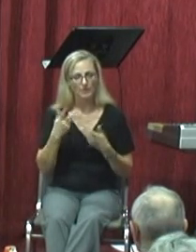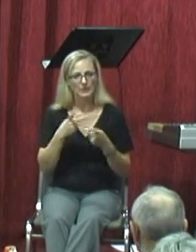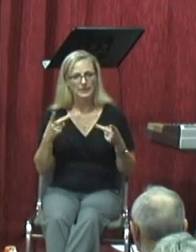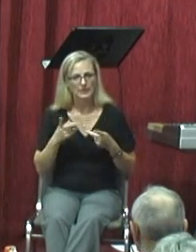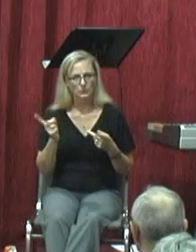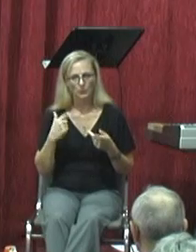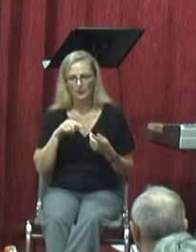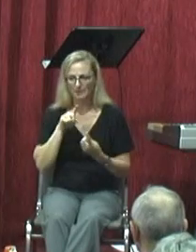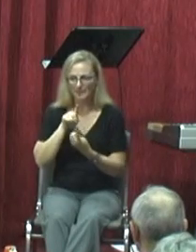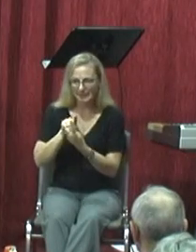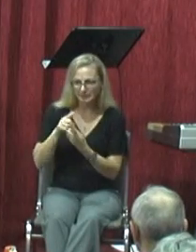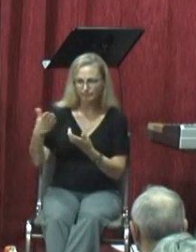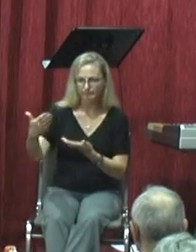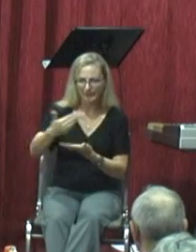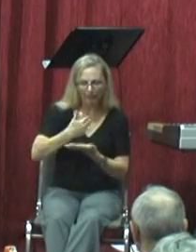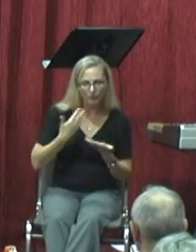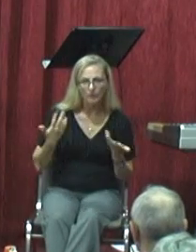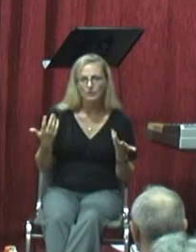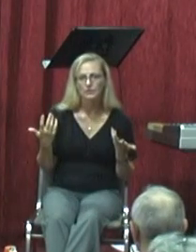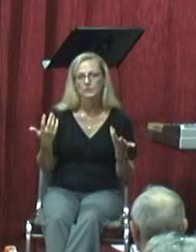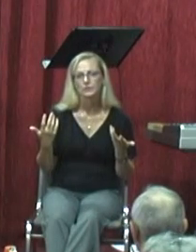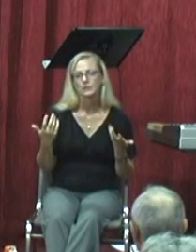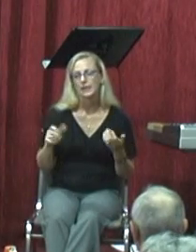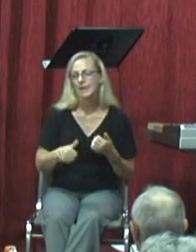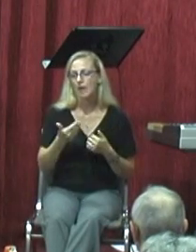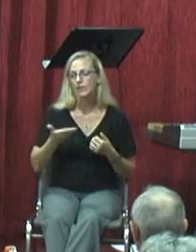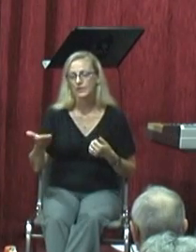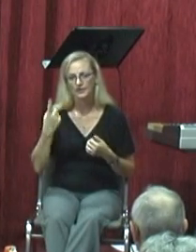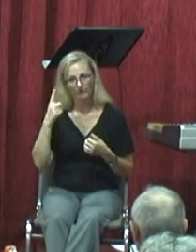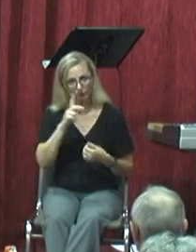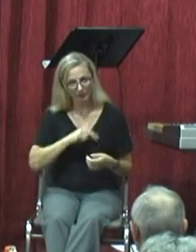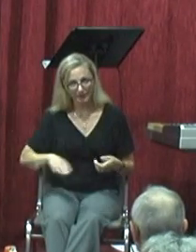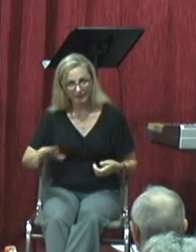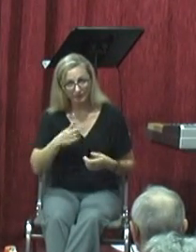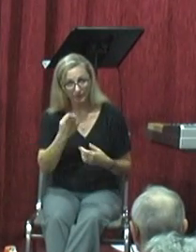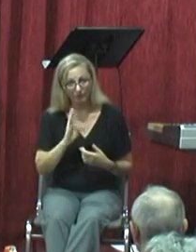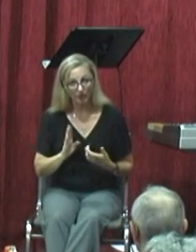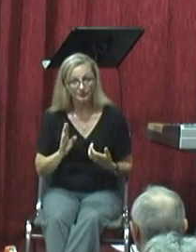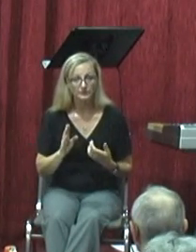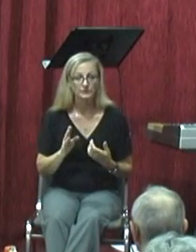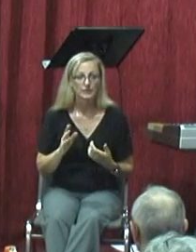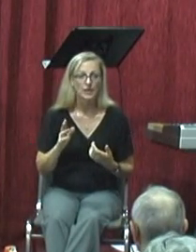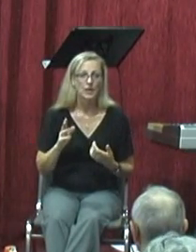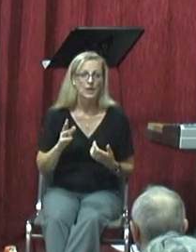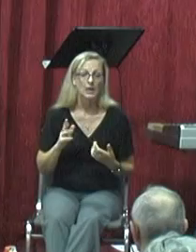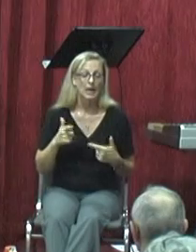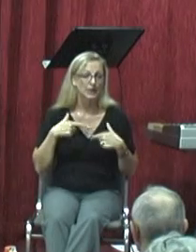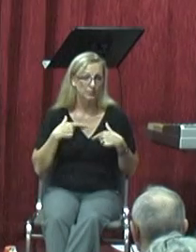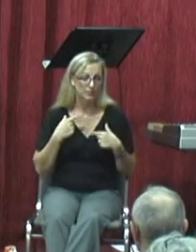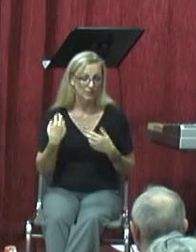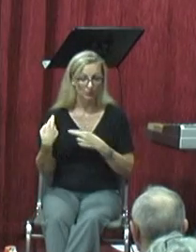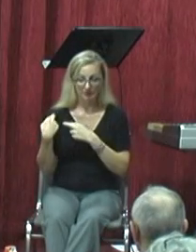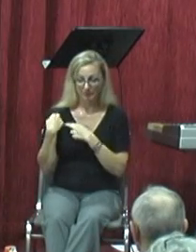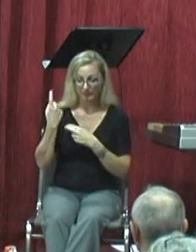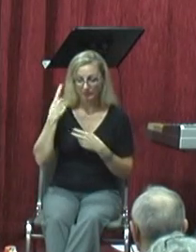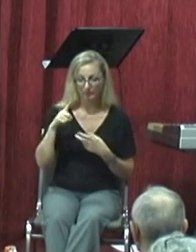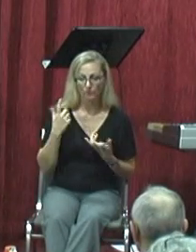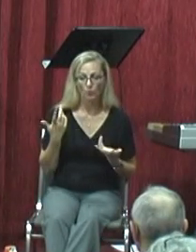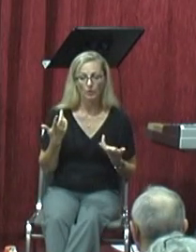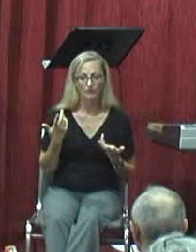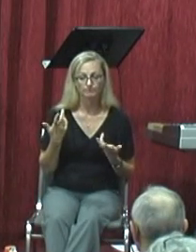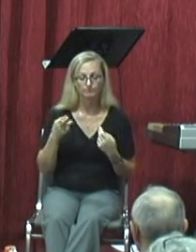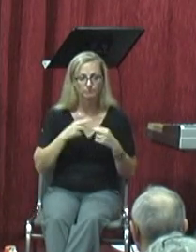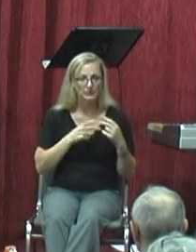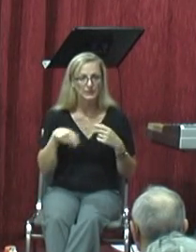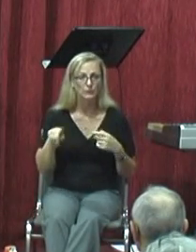meet and gather, and other things that are for the kingdom of God, that advance the kingdom of God. The Kohanim are responsible for establishing,